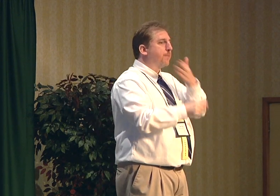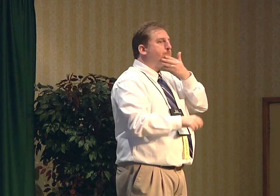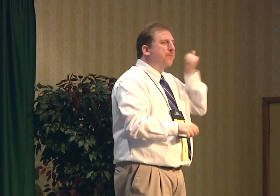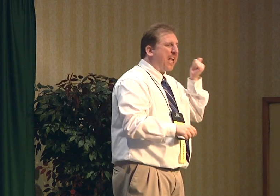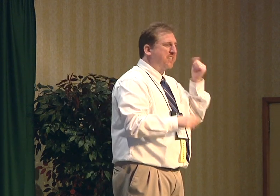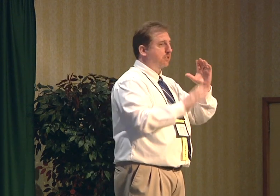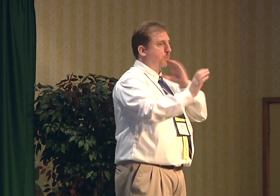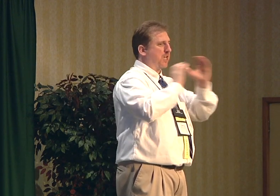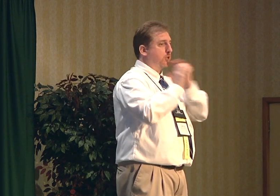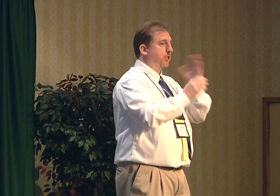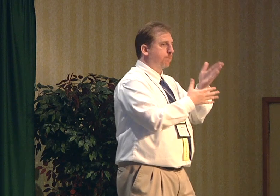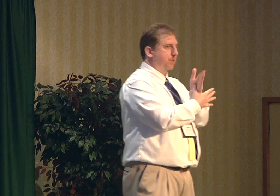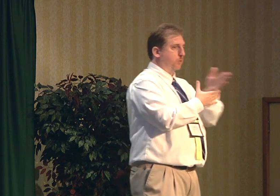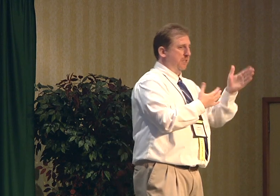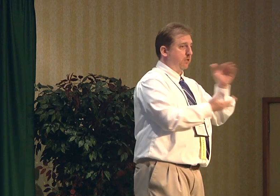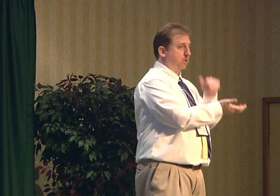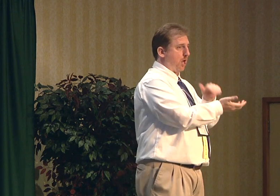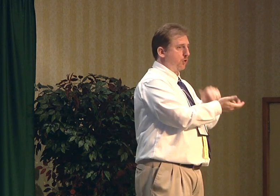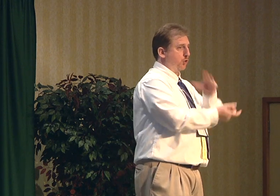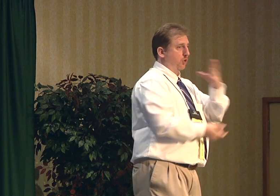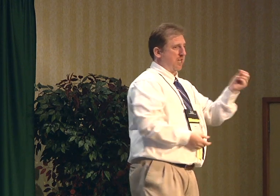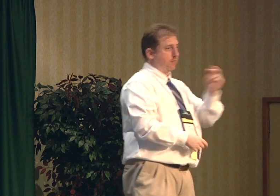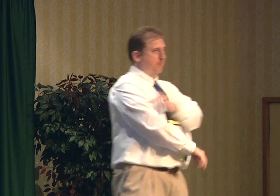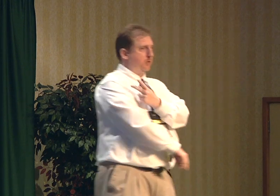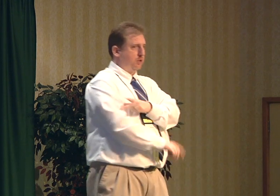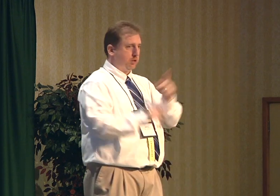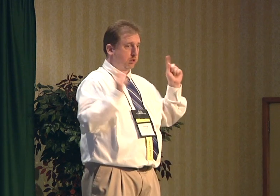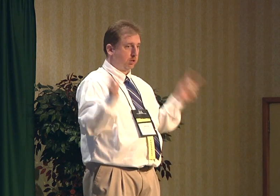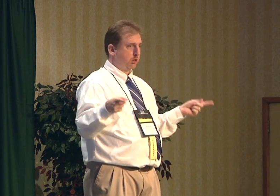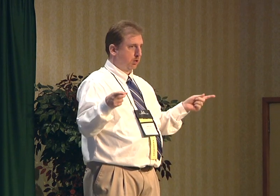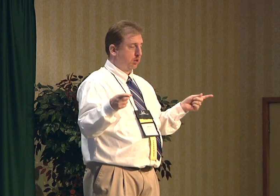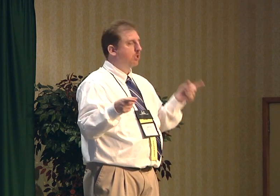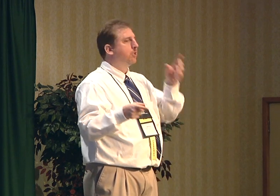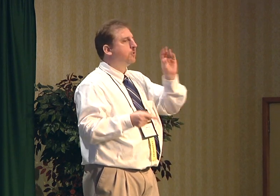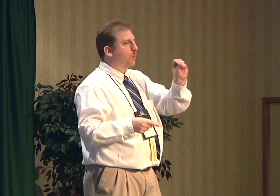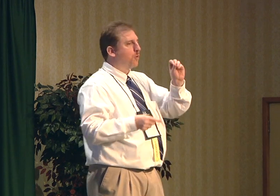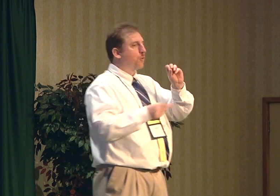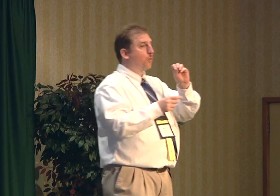that it resulted in the best communication between the doctor and the patient.